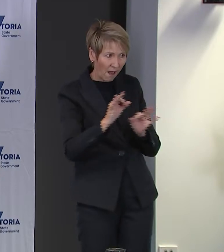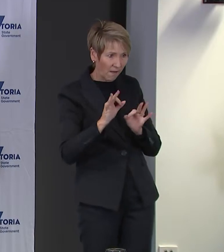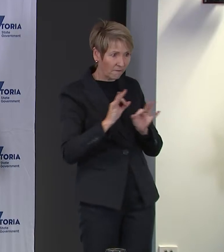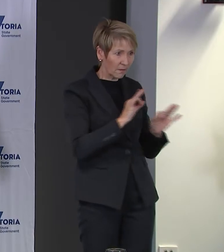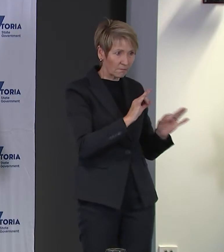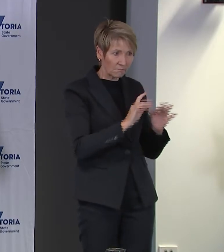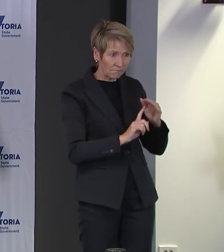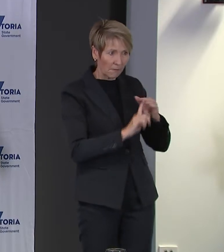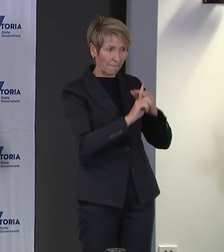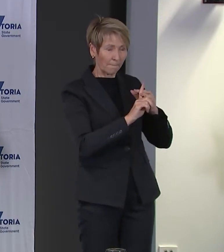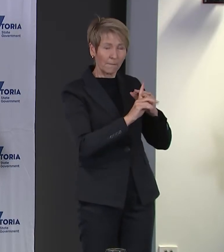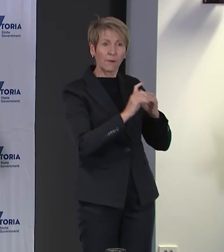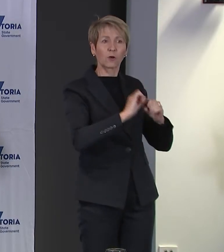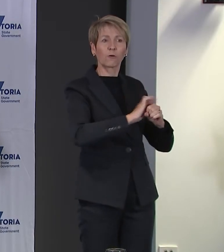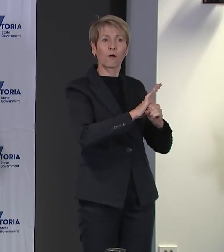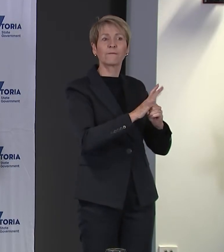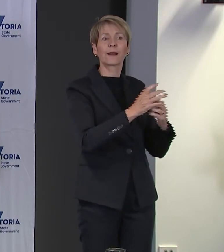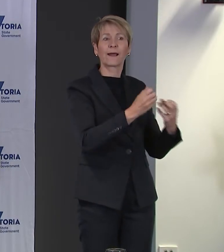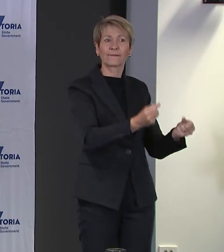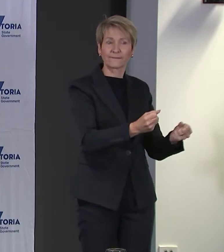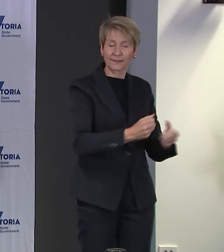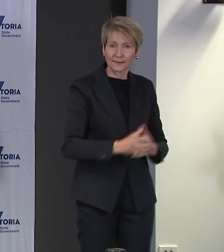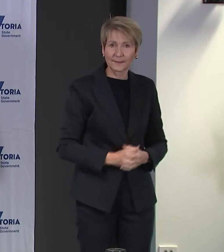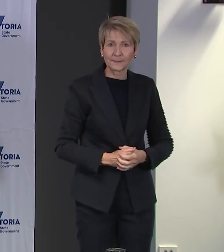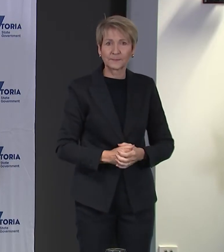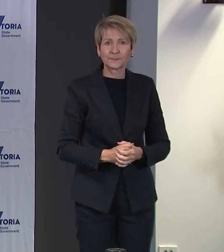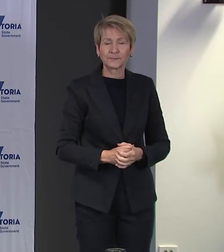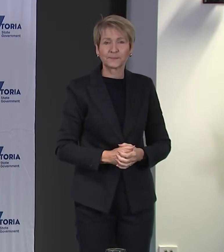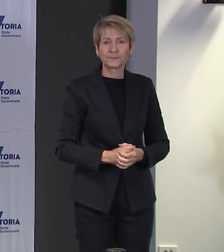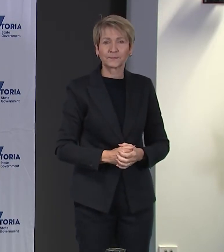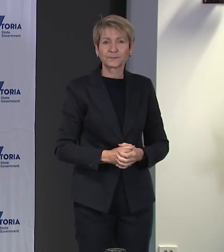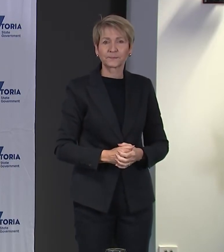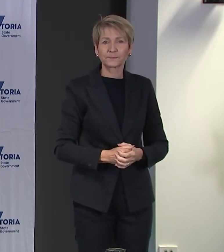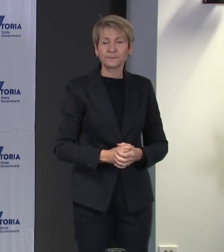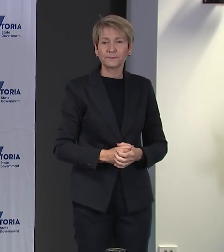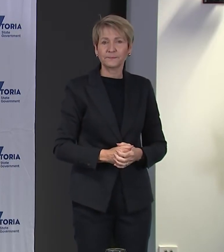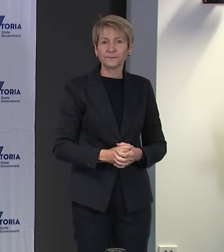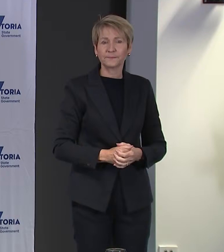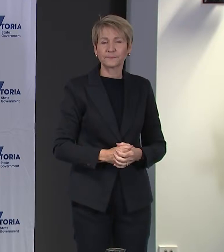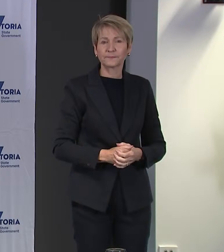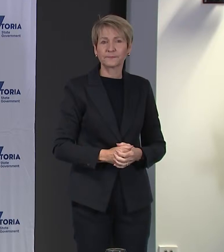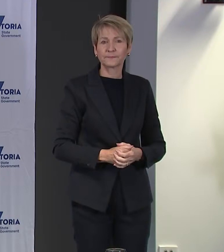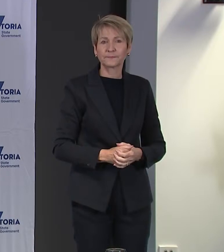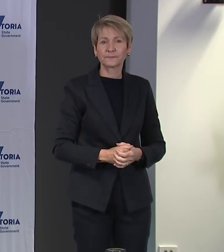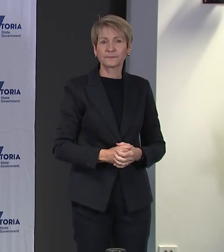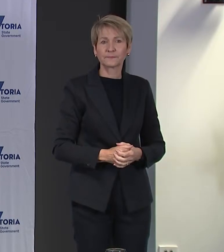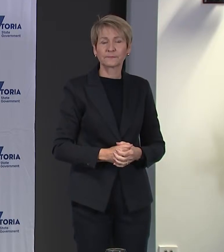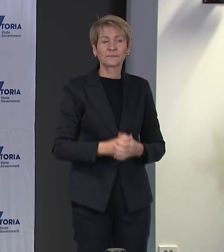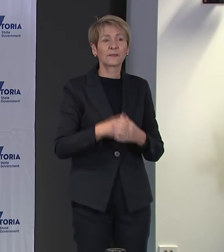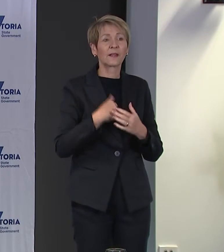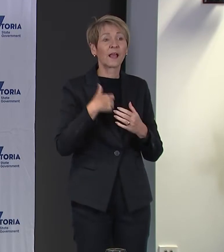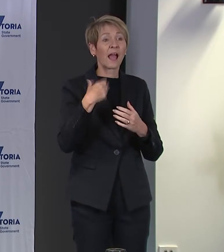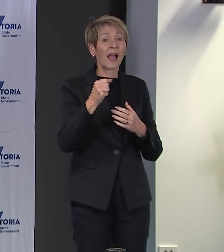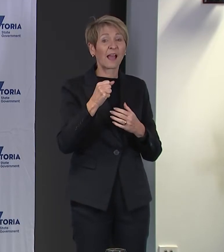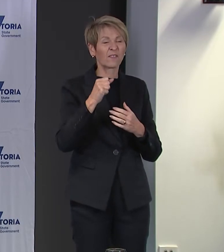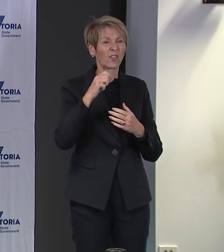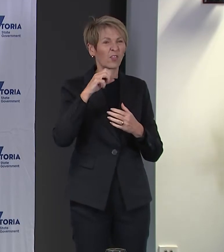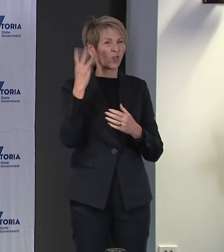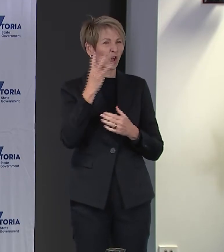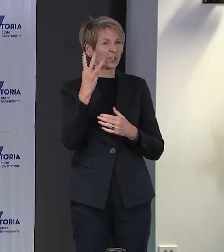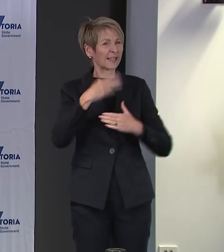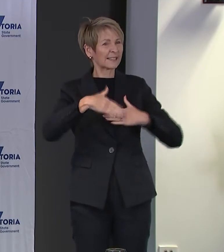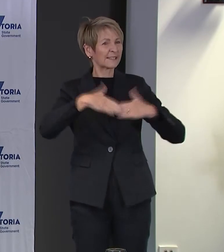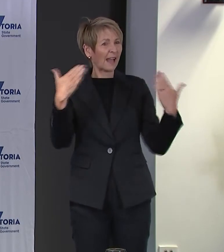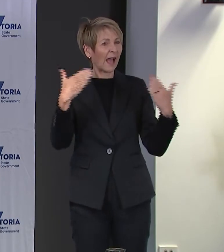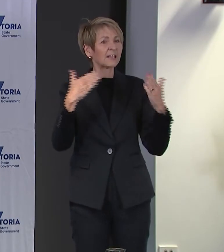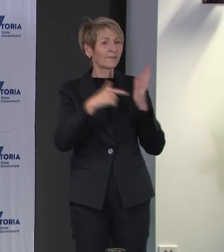downstream infections that may have occurred. I am pleased to say, as we are getting now through into our day 13 testing for the older parts of the outbreak, the